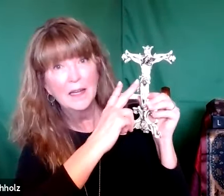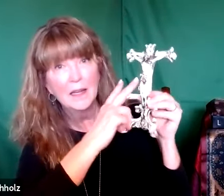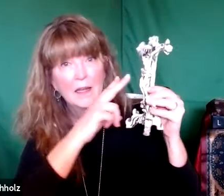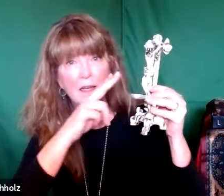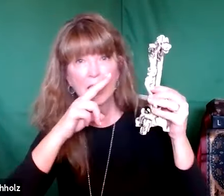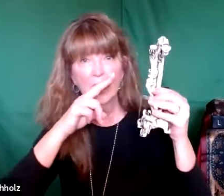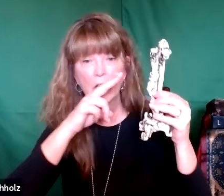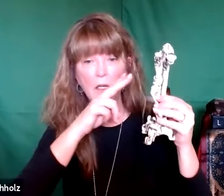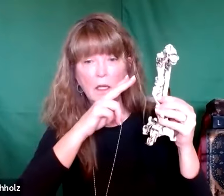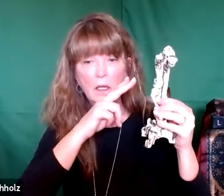and look,